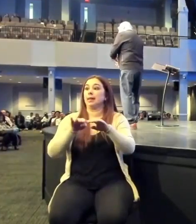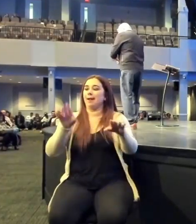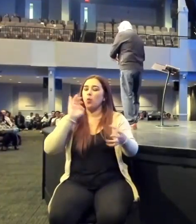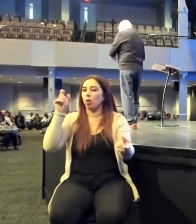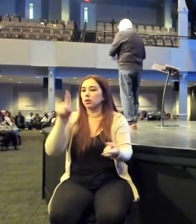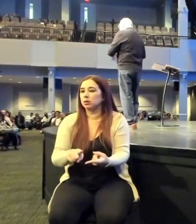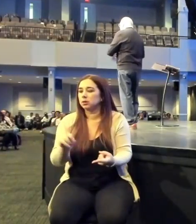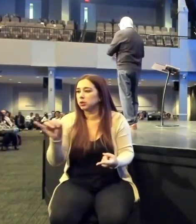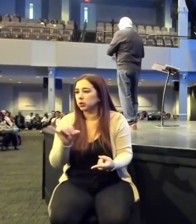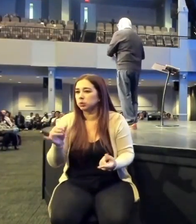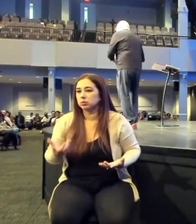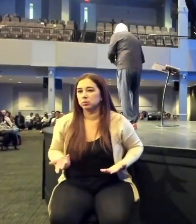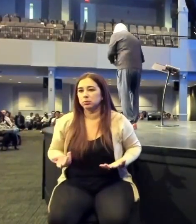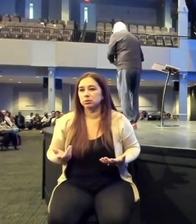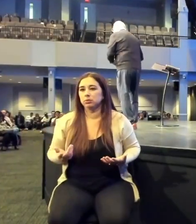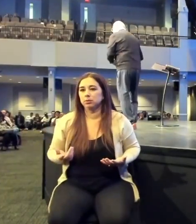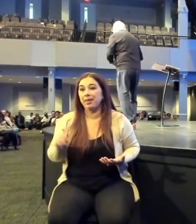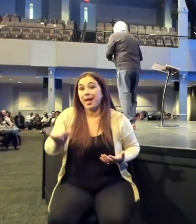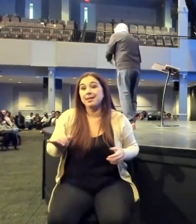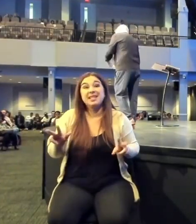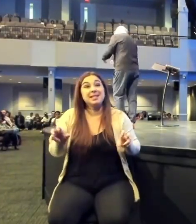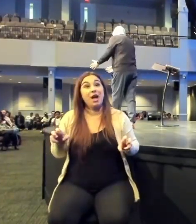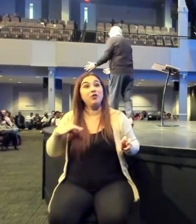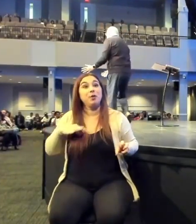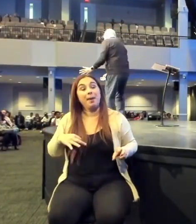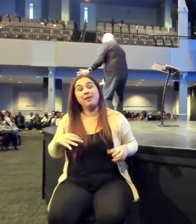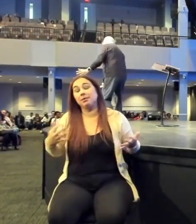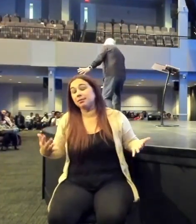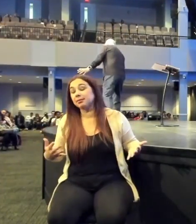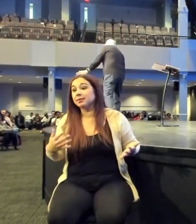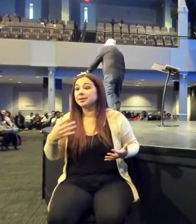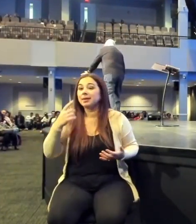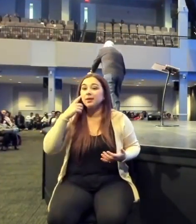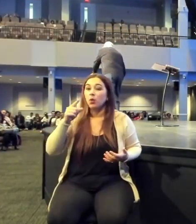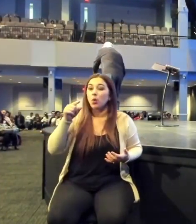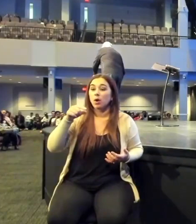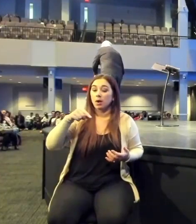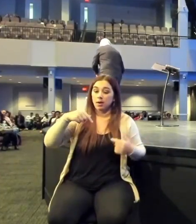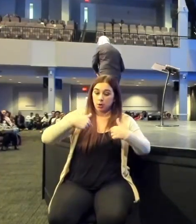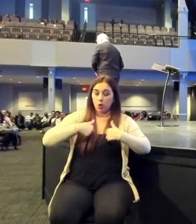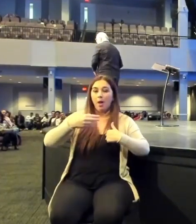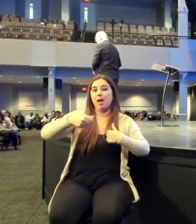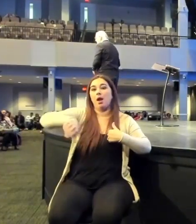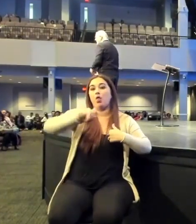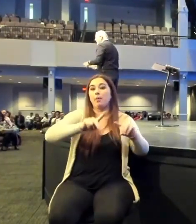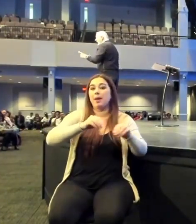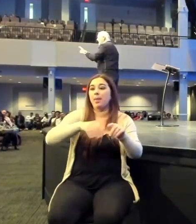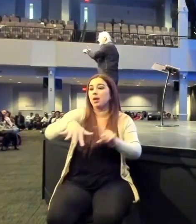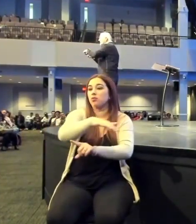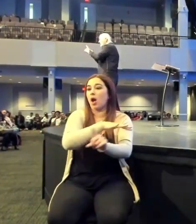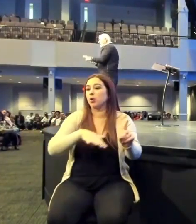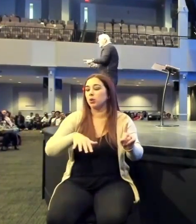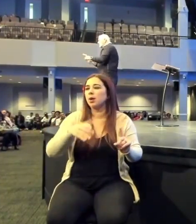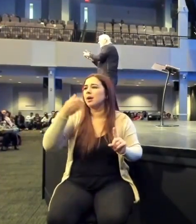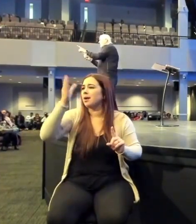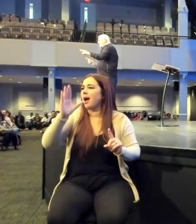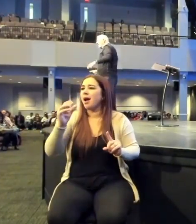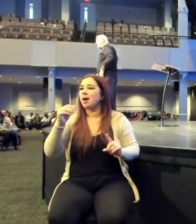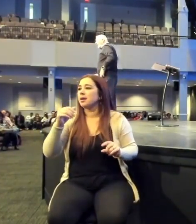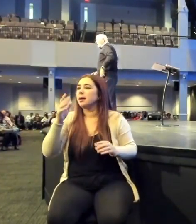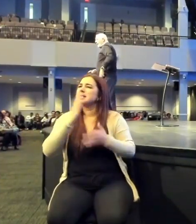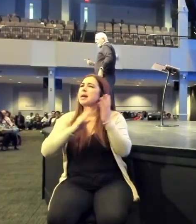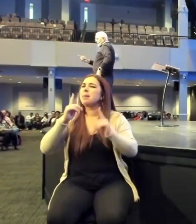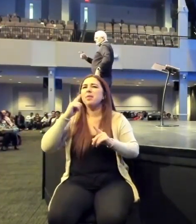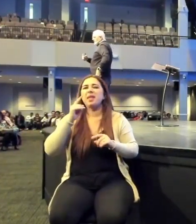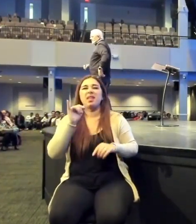just a selfish benefit for it. It's also beneficial for the other people in your world. See, God doesn't need you. Some people